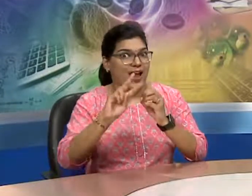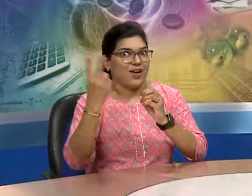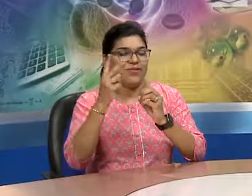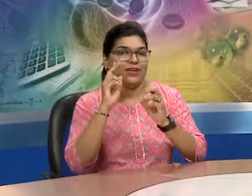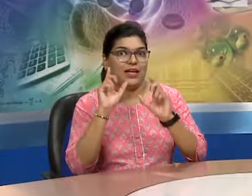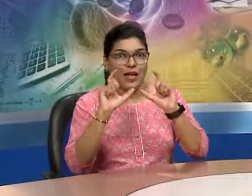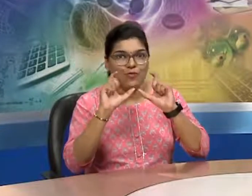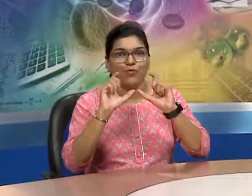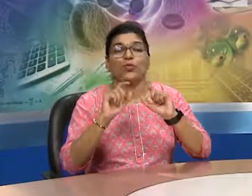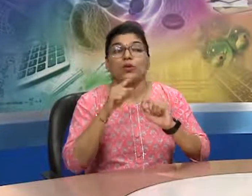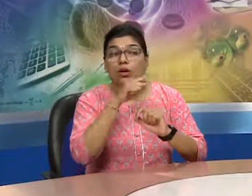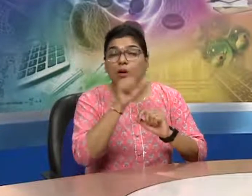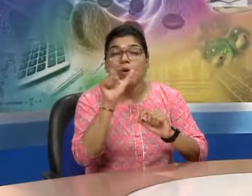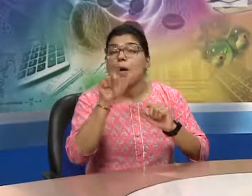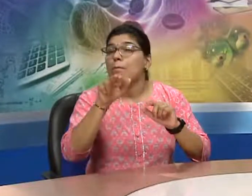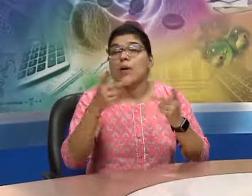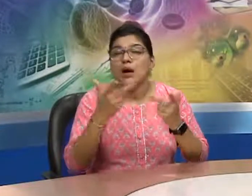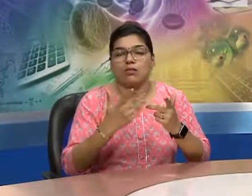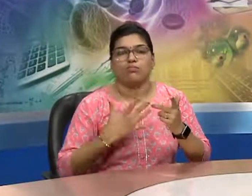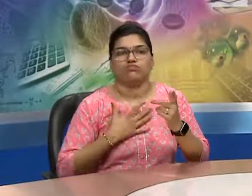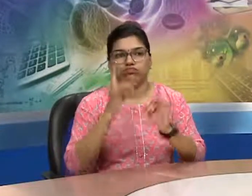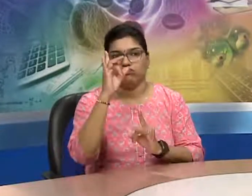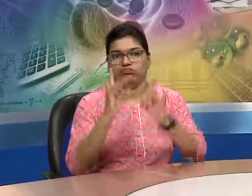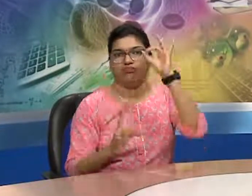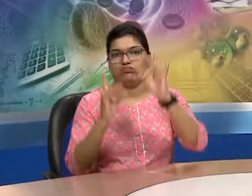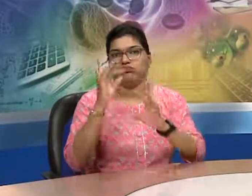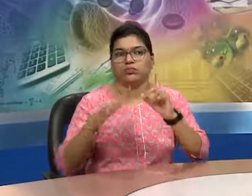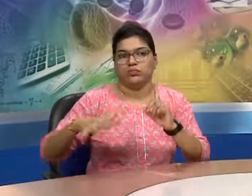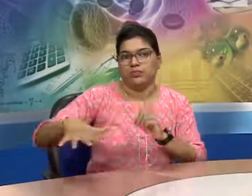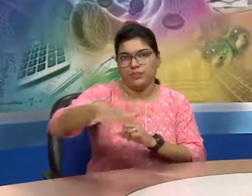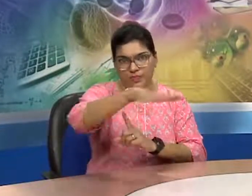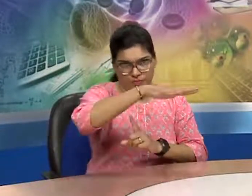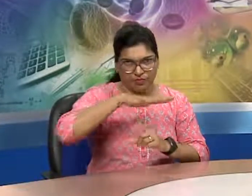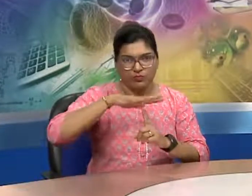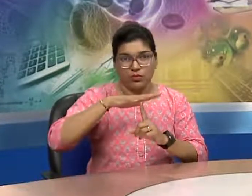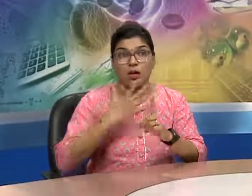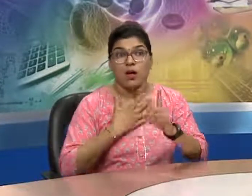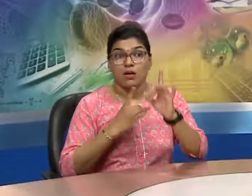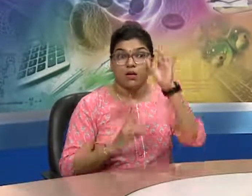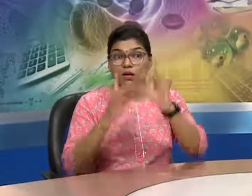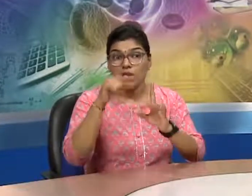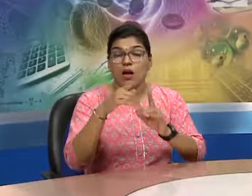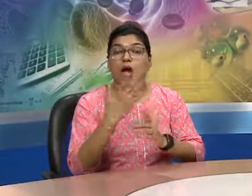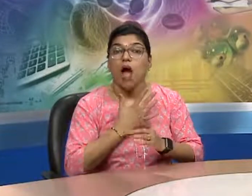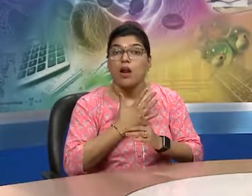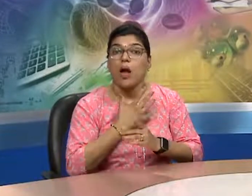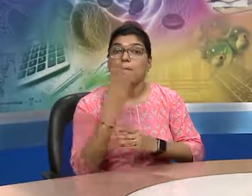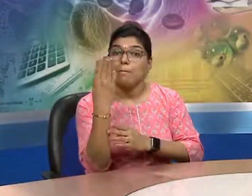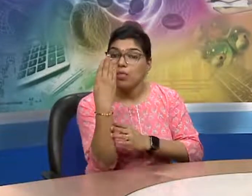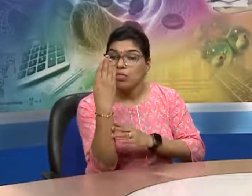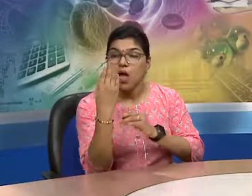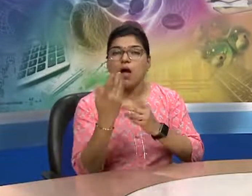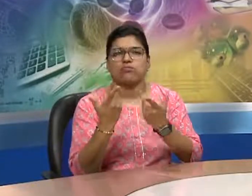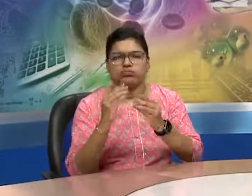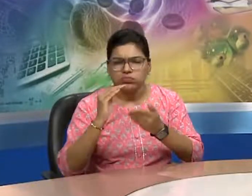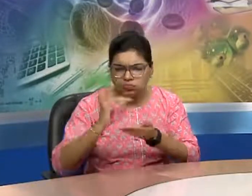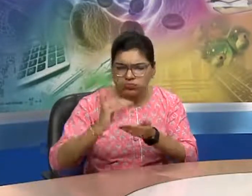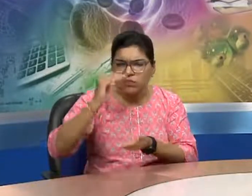Some of us may get confused with the word vegetable. So let me tell you, this